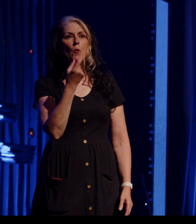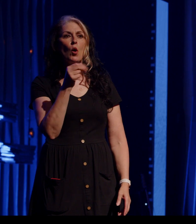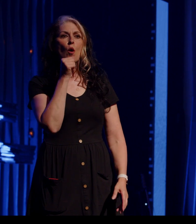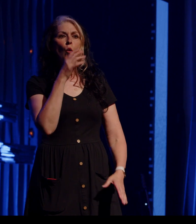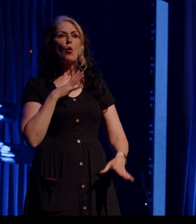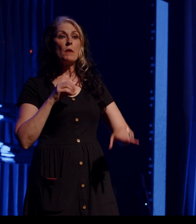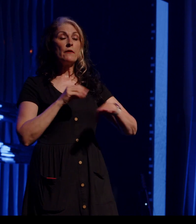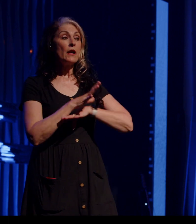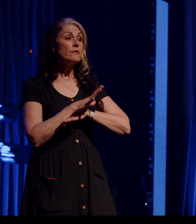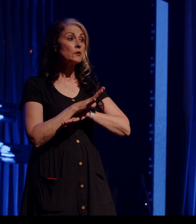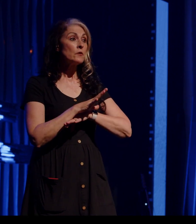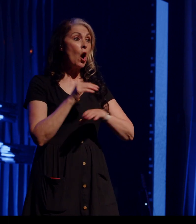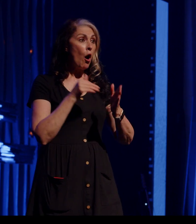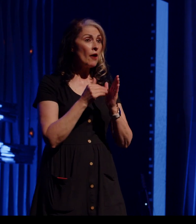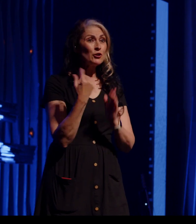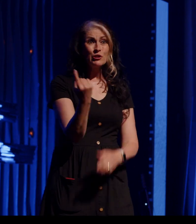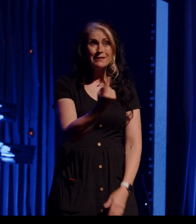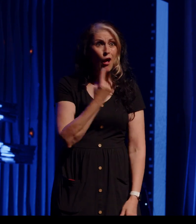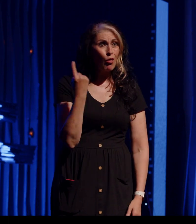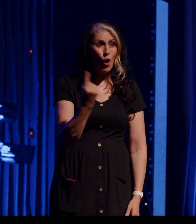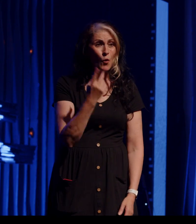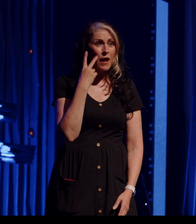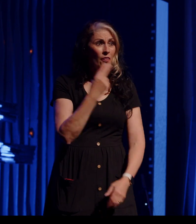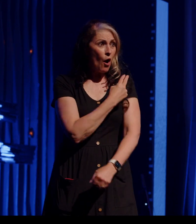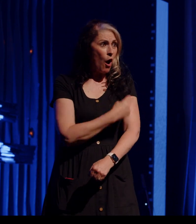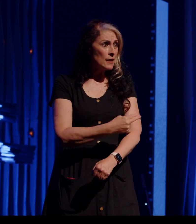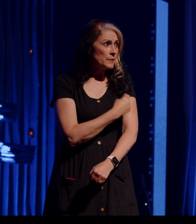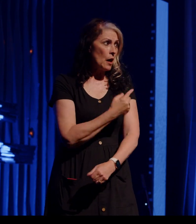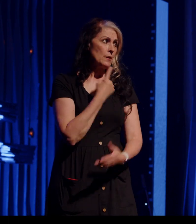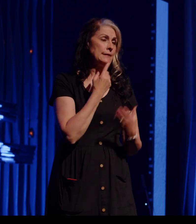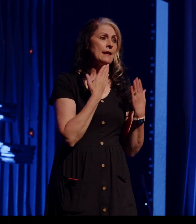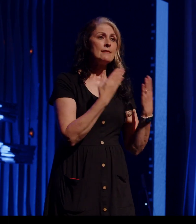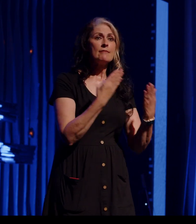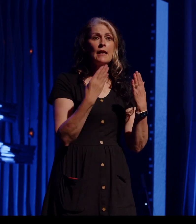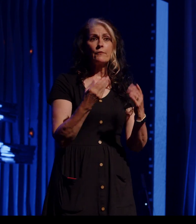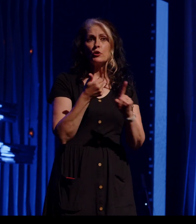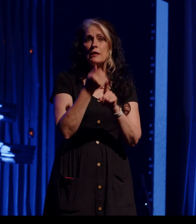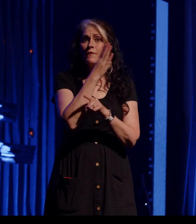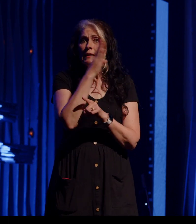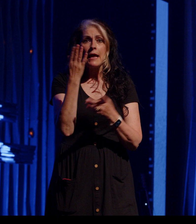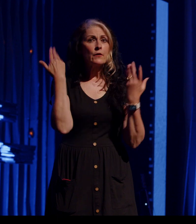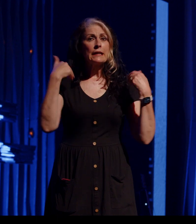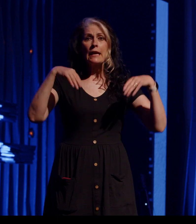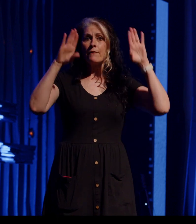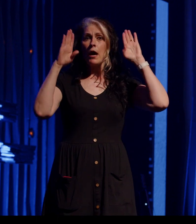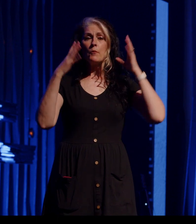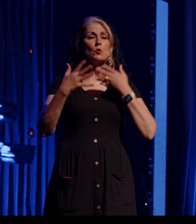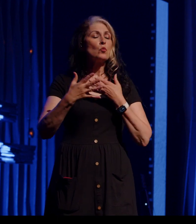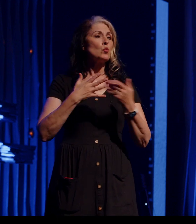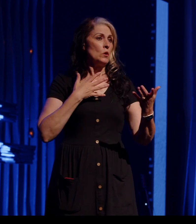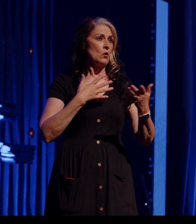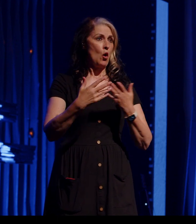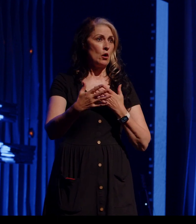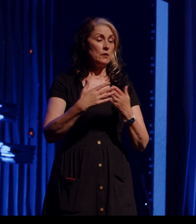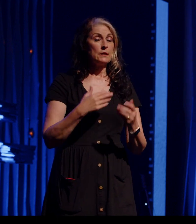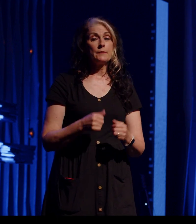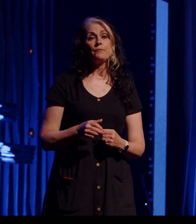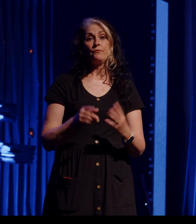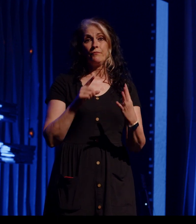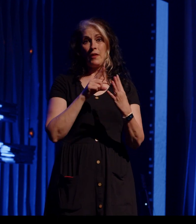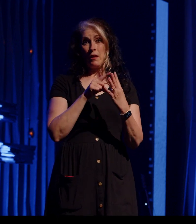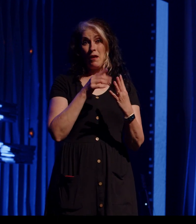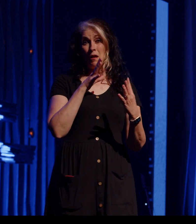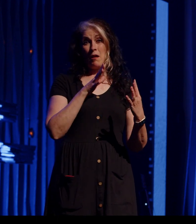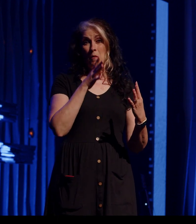and many times she's all by herself. And I just want to say thank you that you never give up no matter what. Mary was also